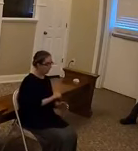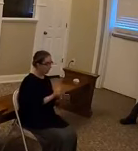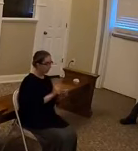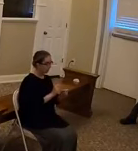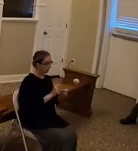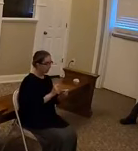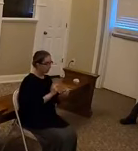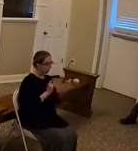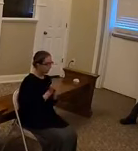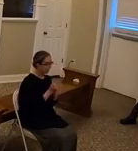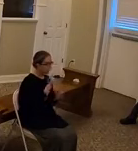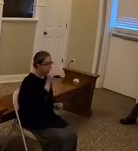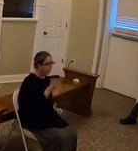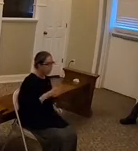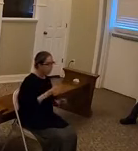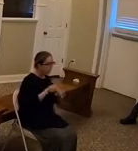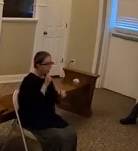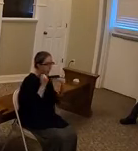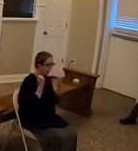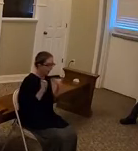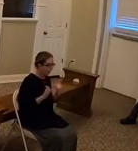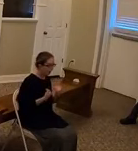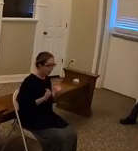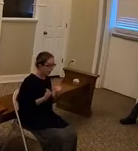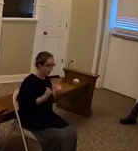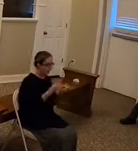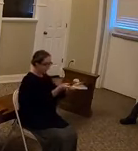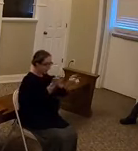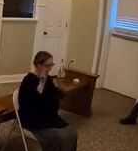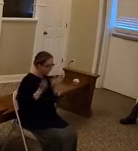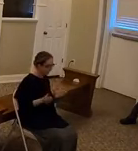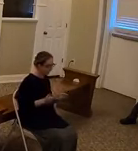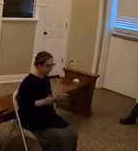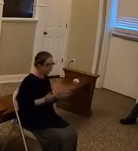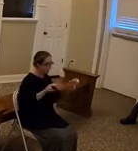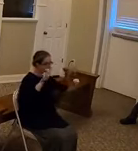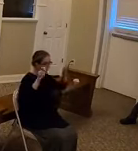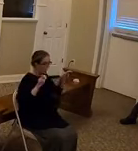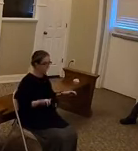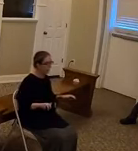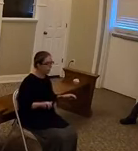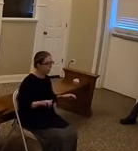old and he didn't have an heir to the throne,